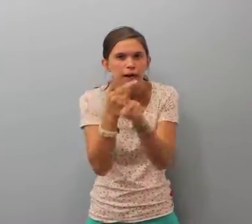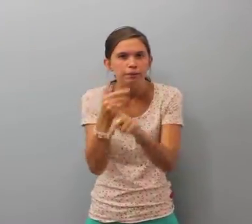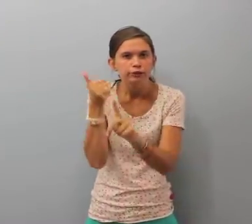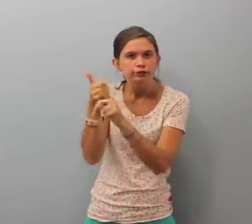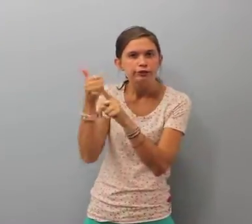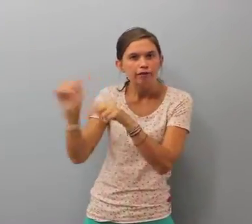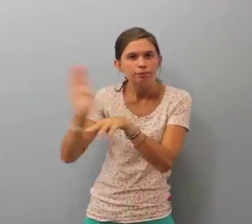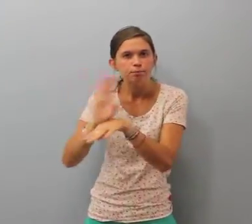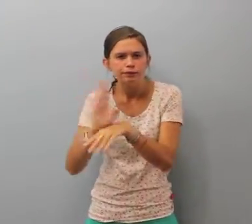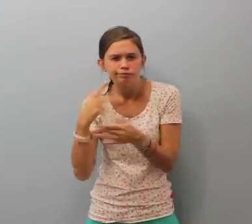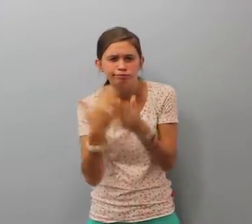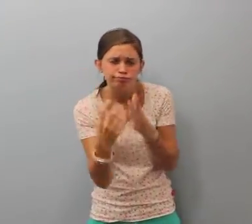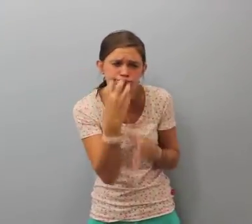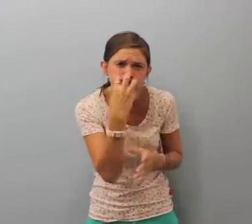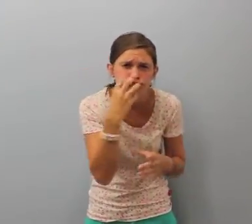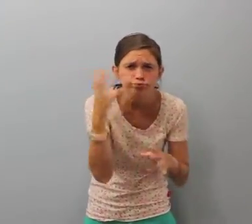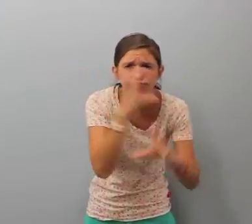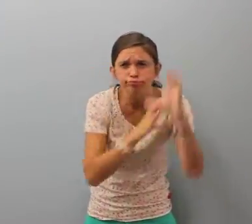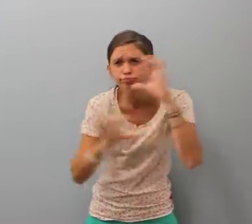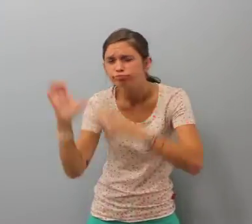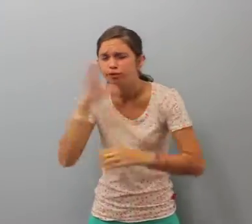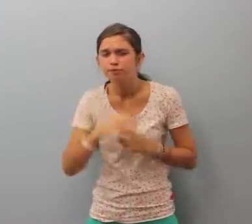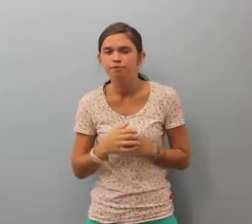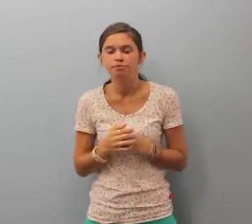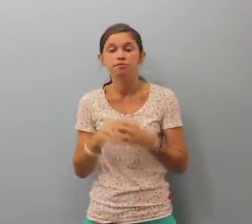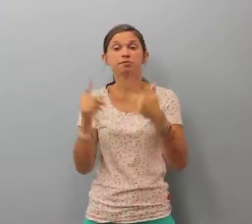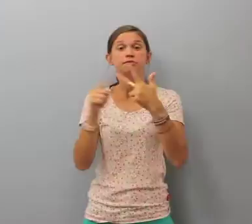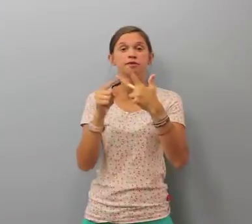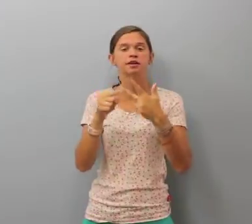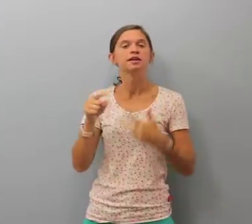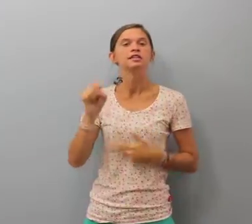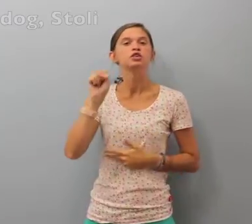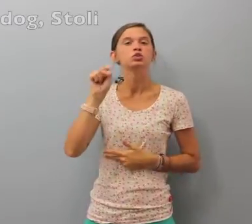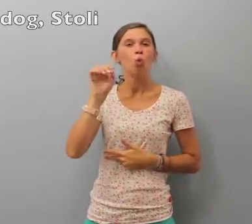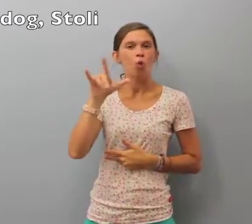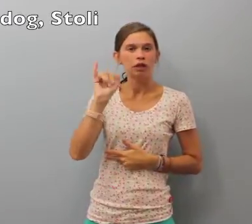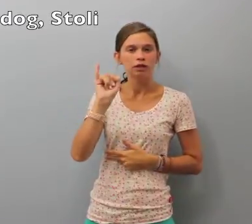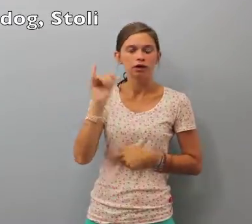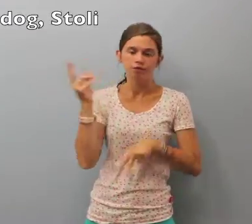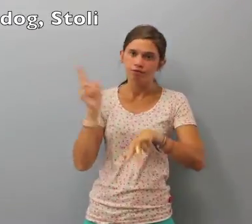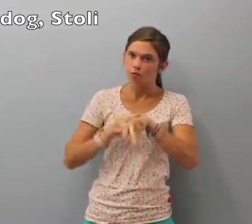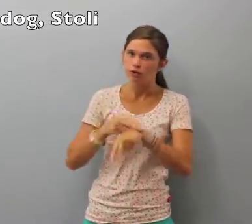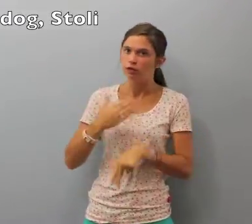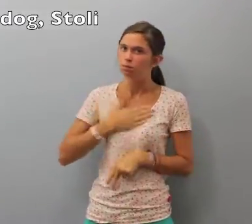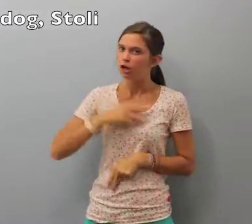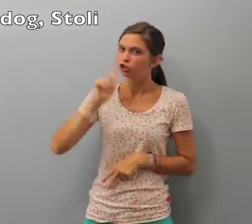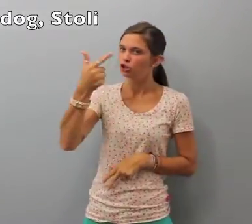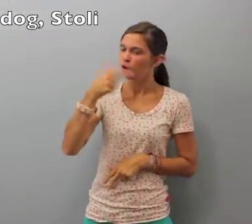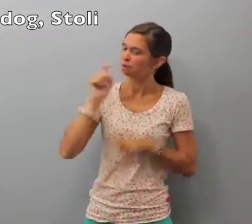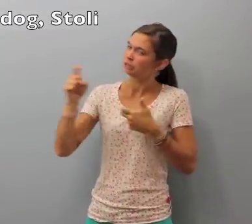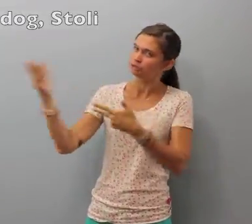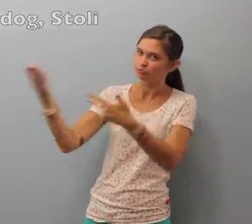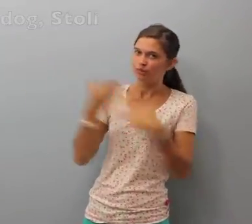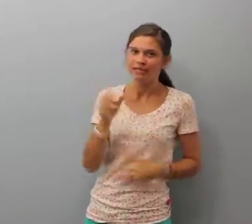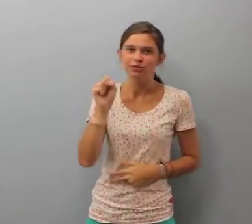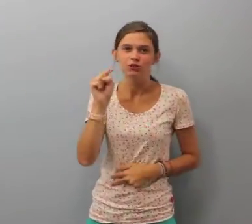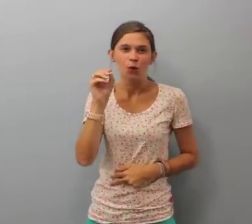of course, to keep busy. I thought that was a great idea. And the third one, she would want her dog, Stoli.